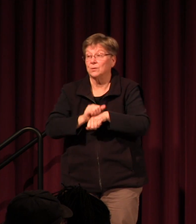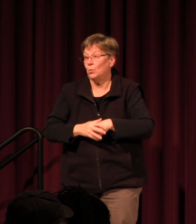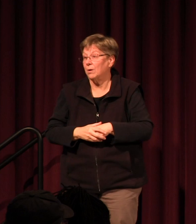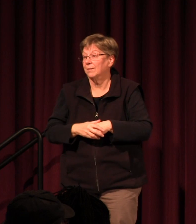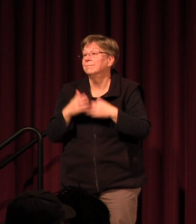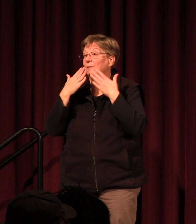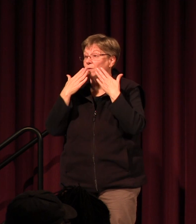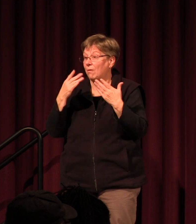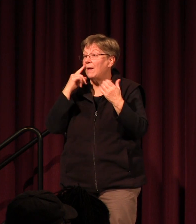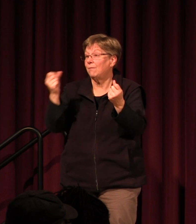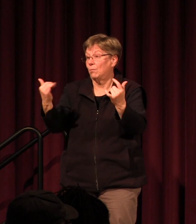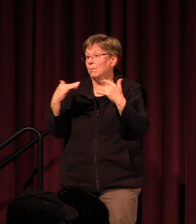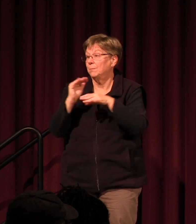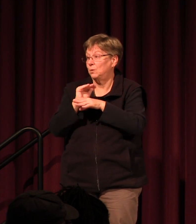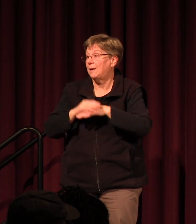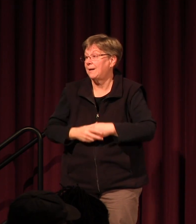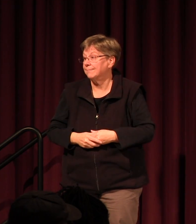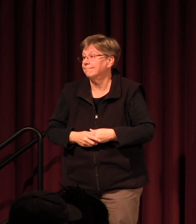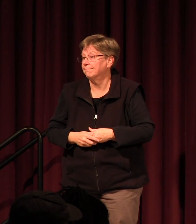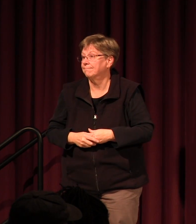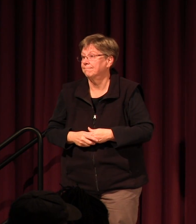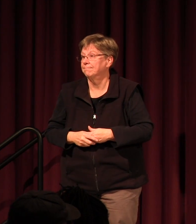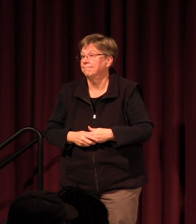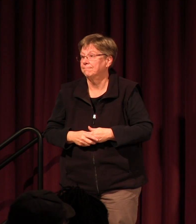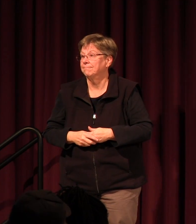So thank you for being here tonight.